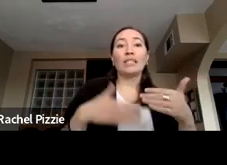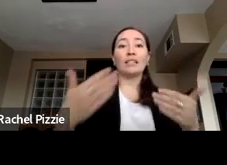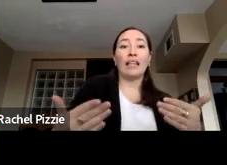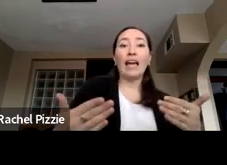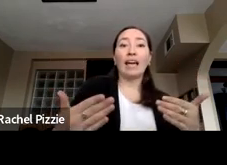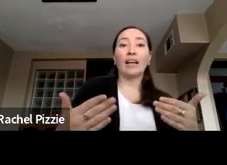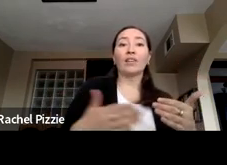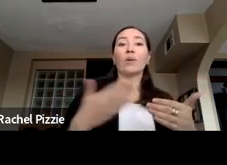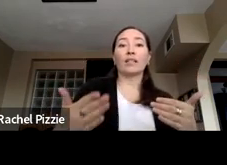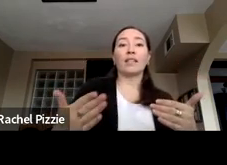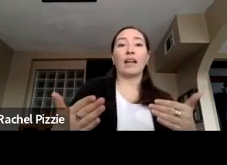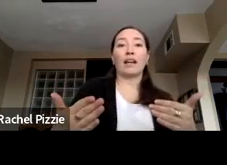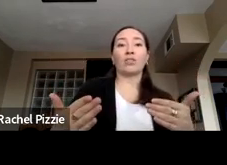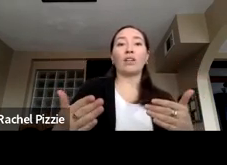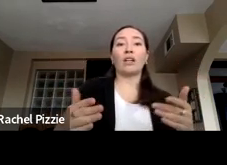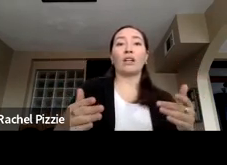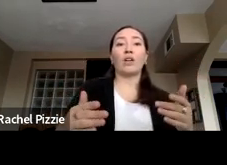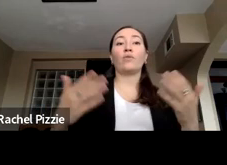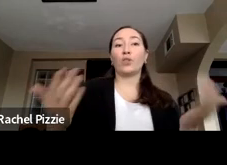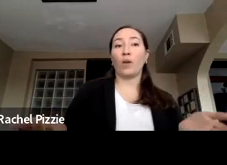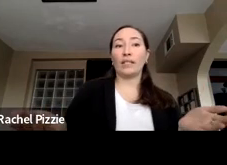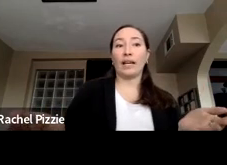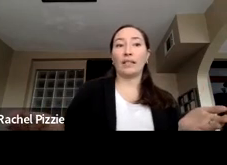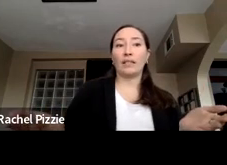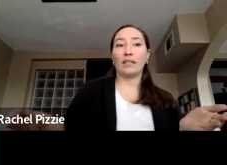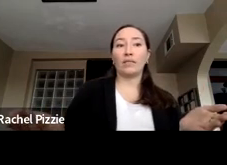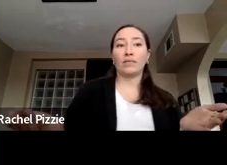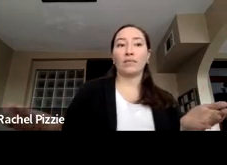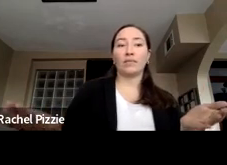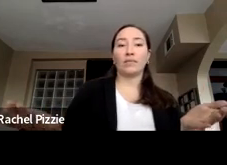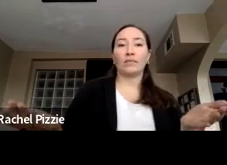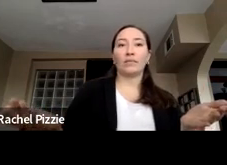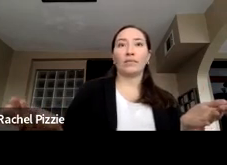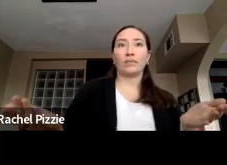you can delay going to the next screen for 20 seconds.